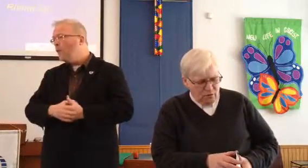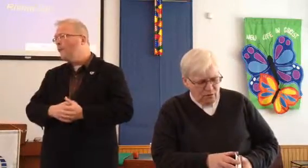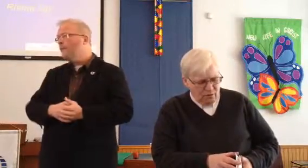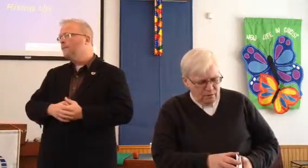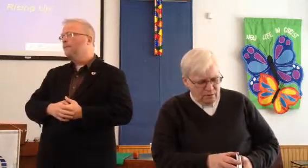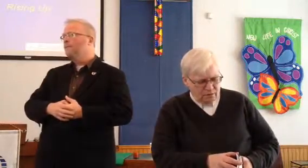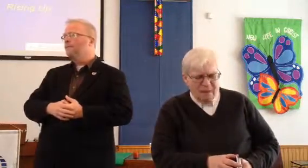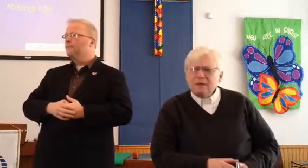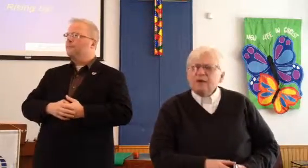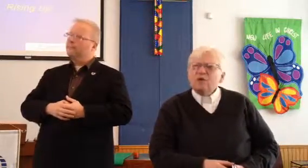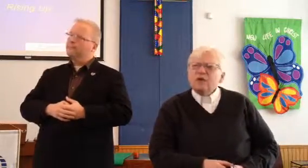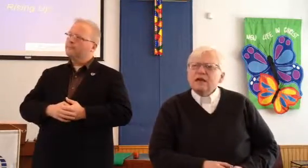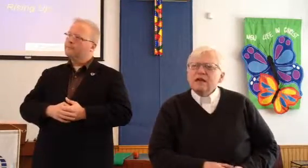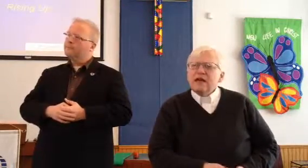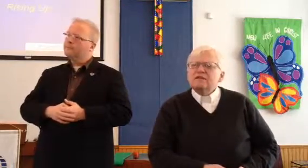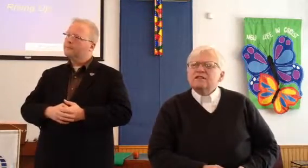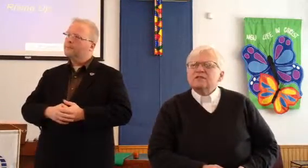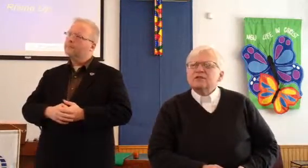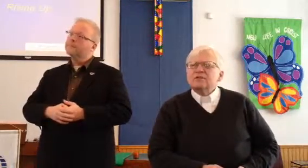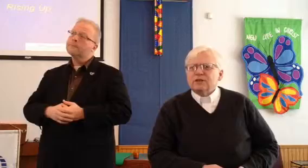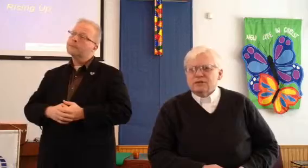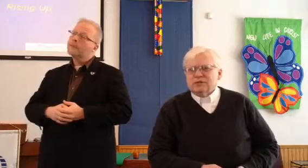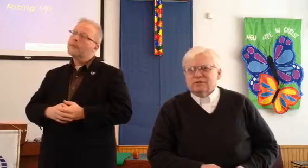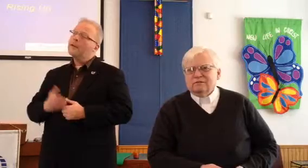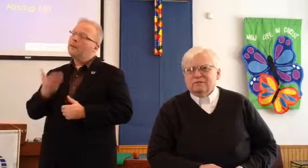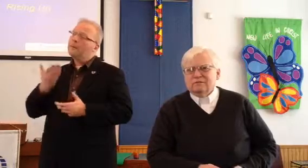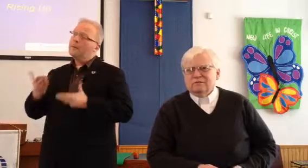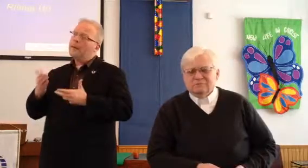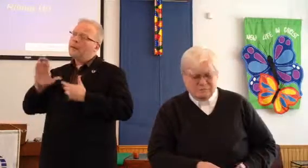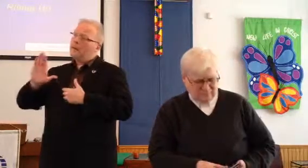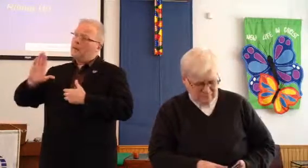You know, maybe we have a similar mission.